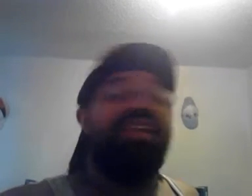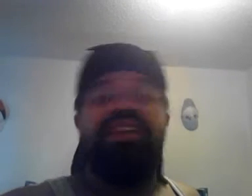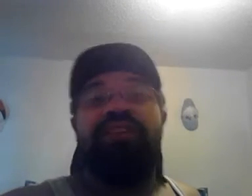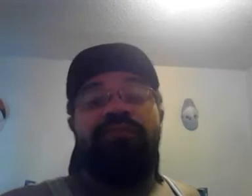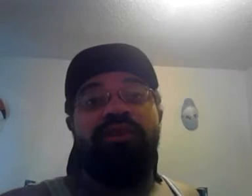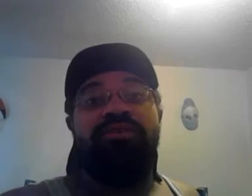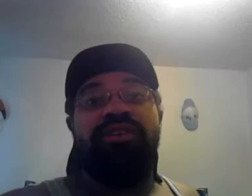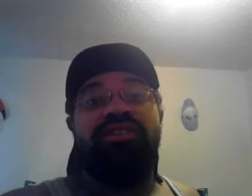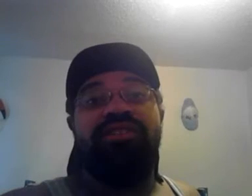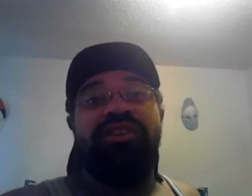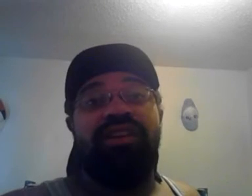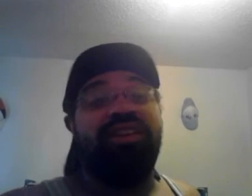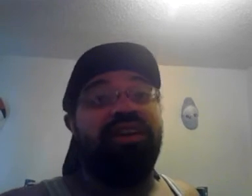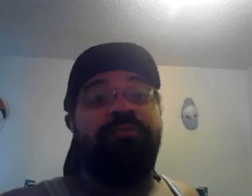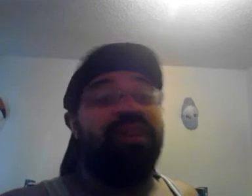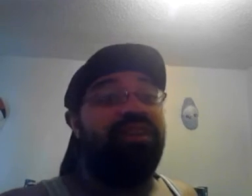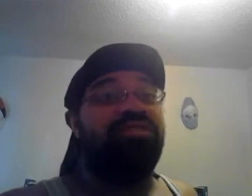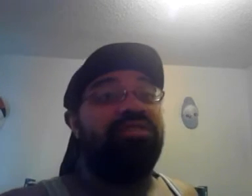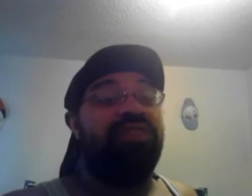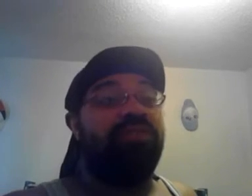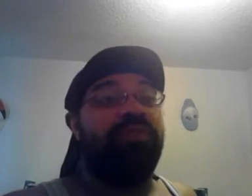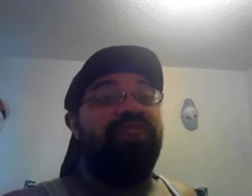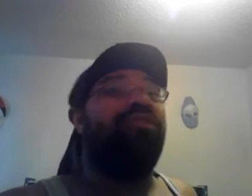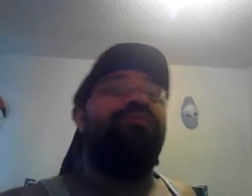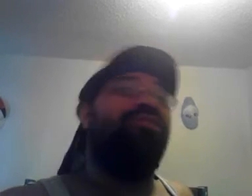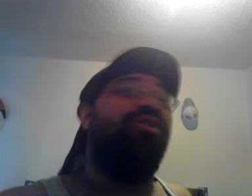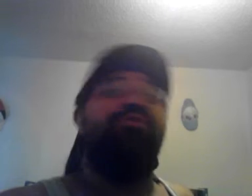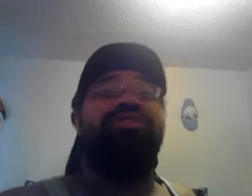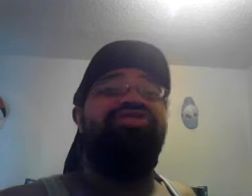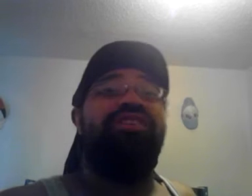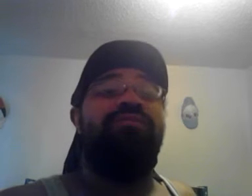for and their parents come from the oldies generation,